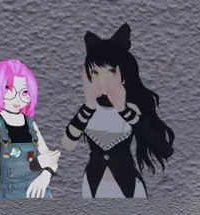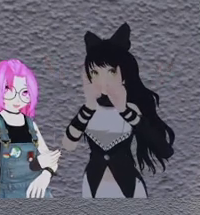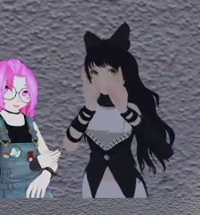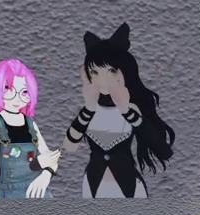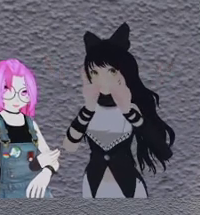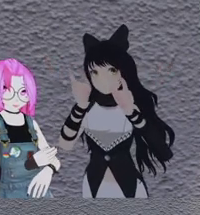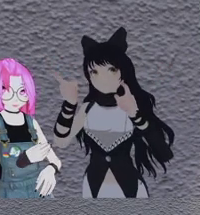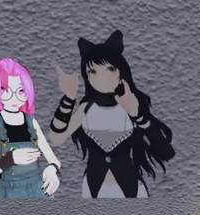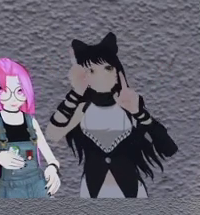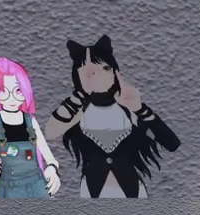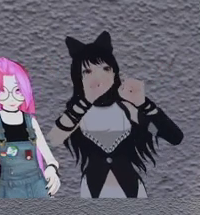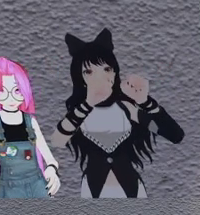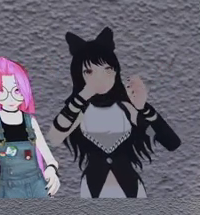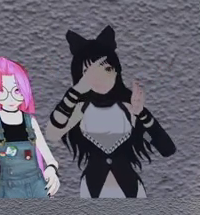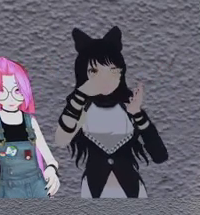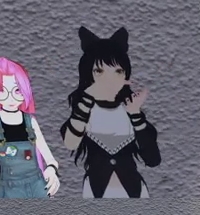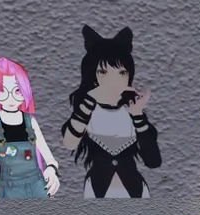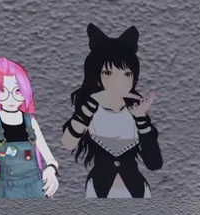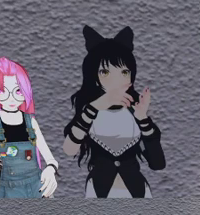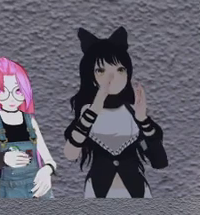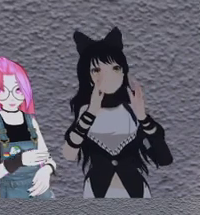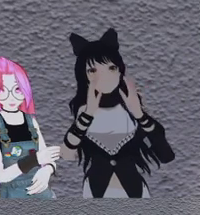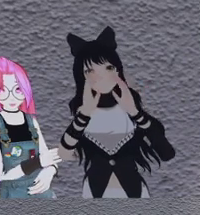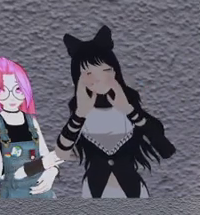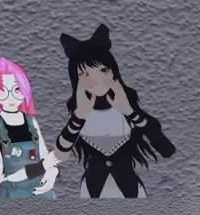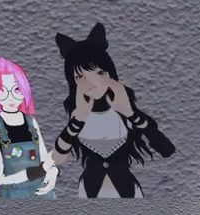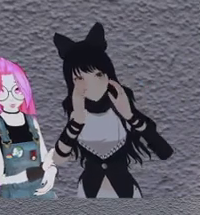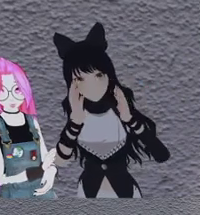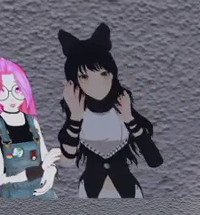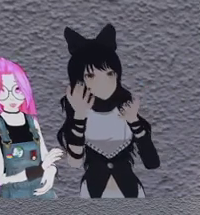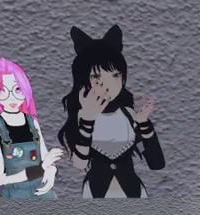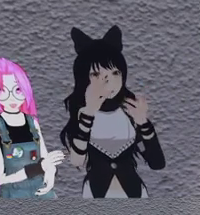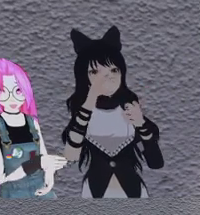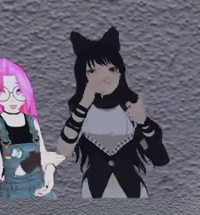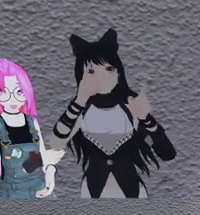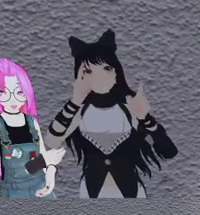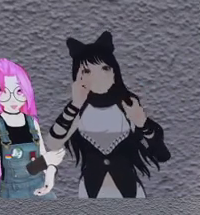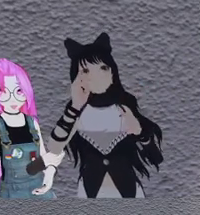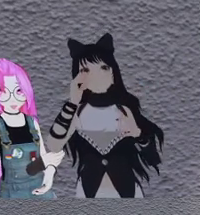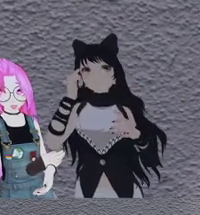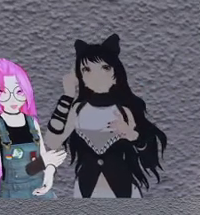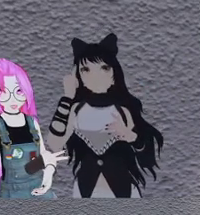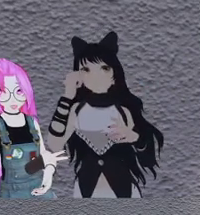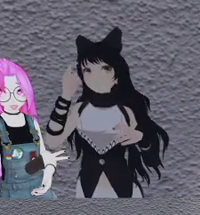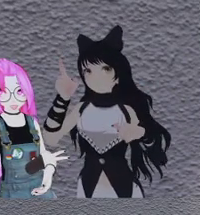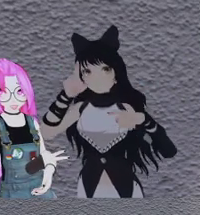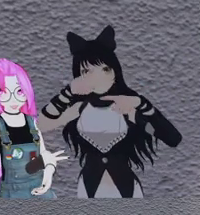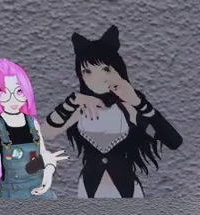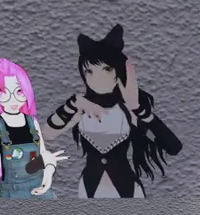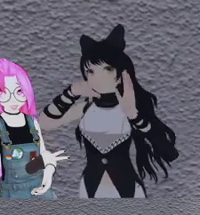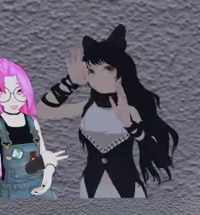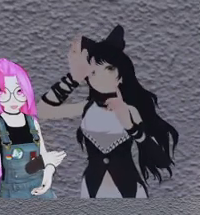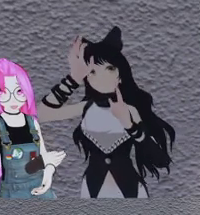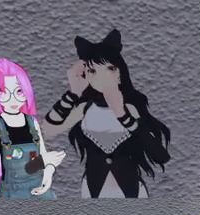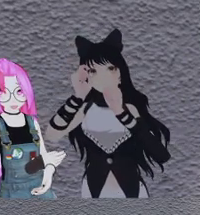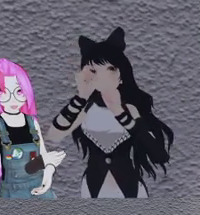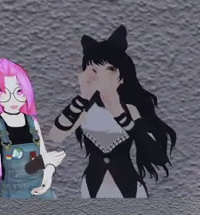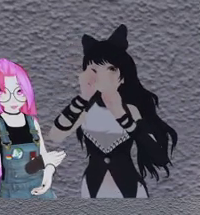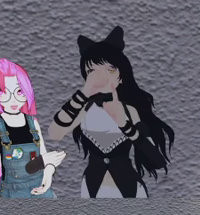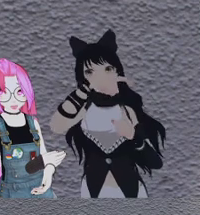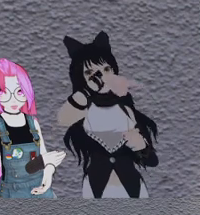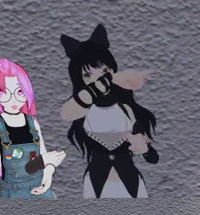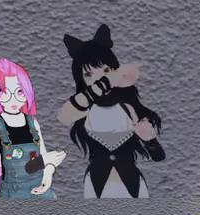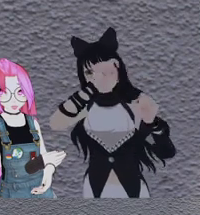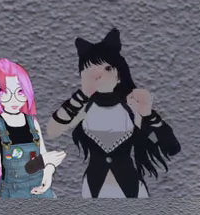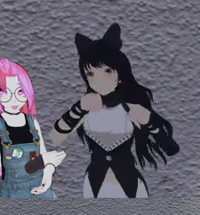Discord server. We really like to talk there. We're really active, And if you